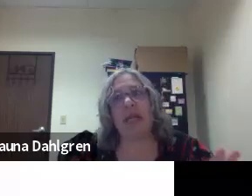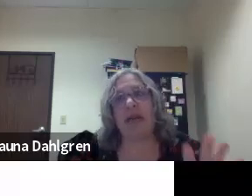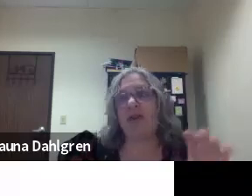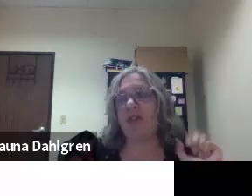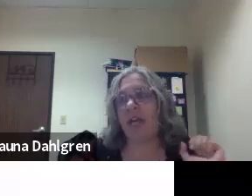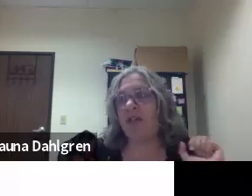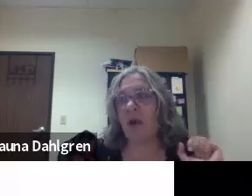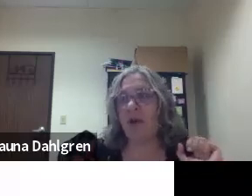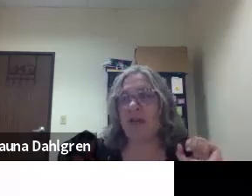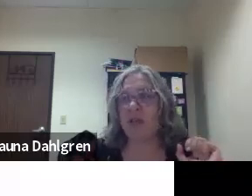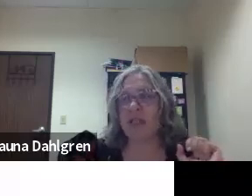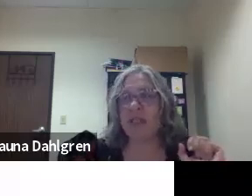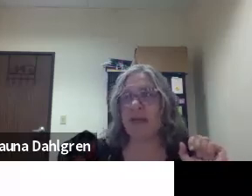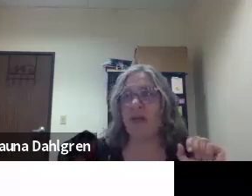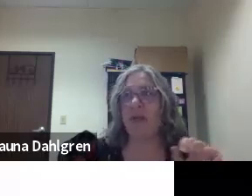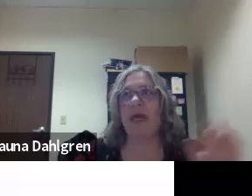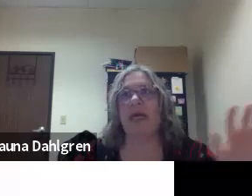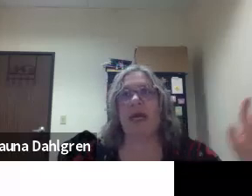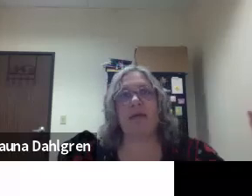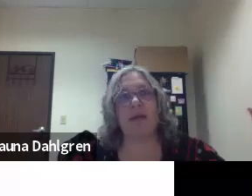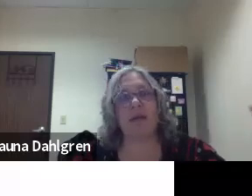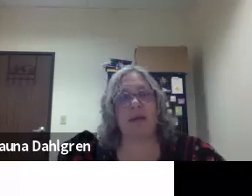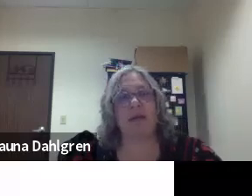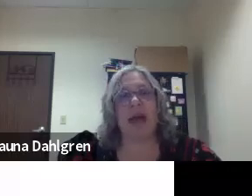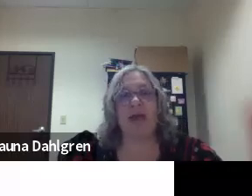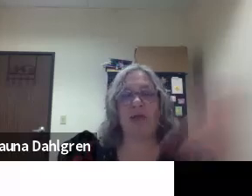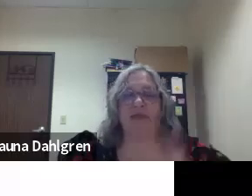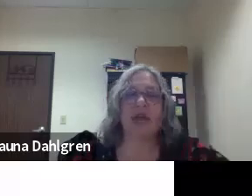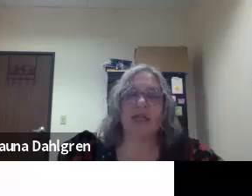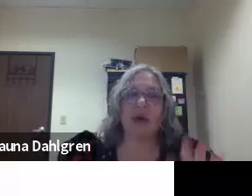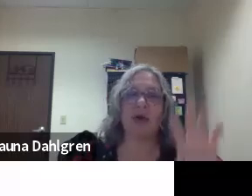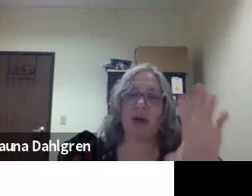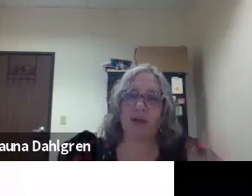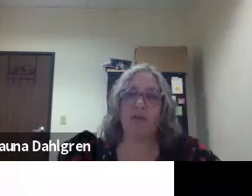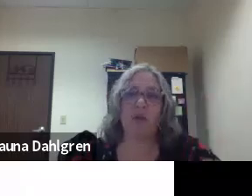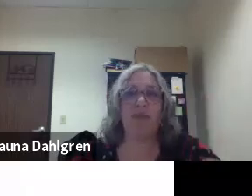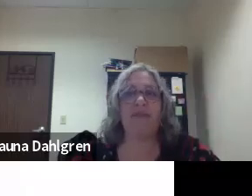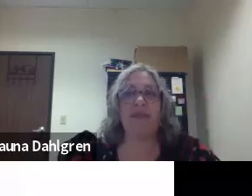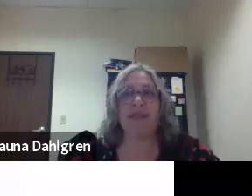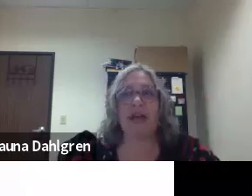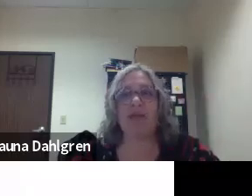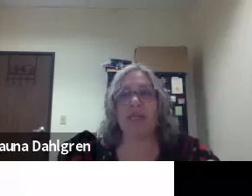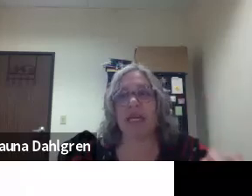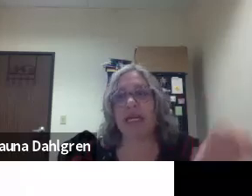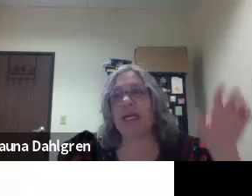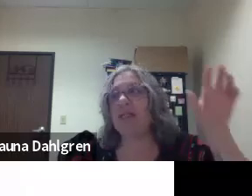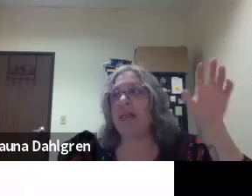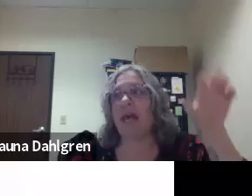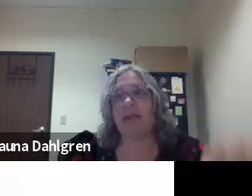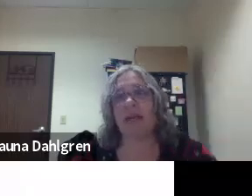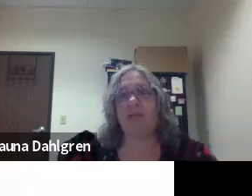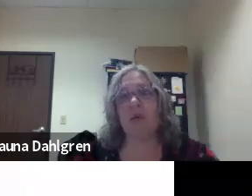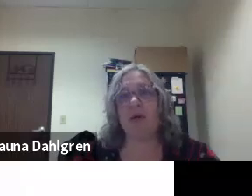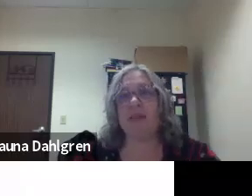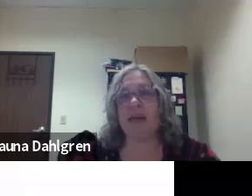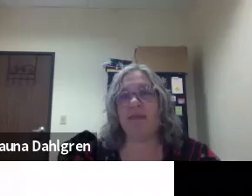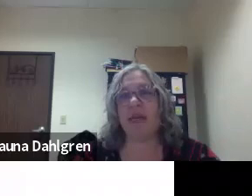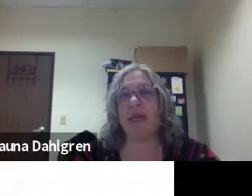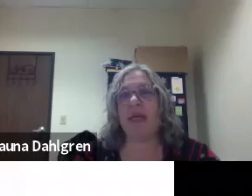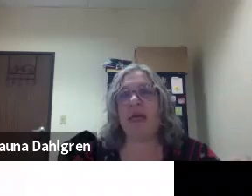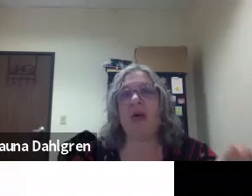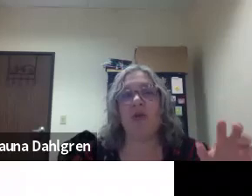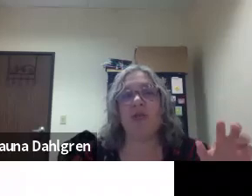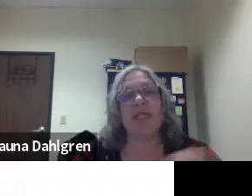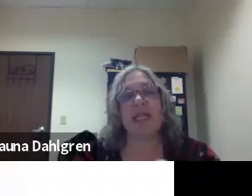So to kind of change focus just a little bit, and now that we've talked about like what benefits counseling is and the importance of